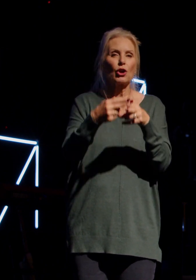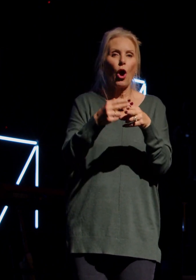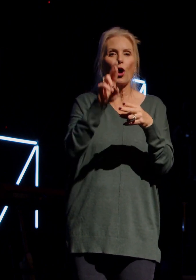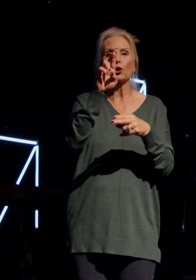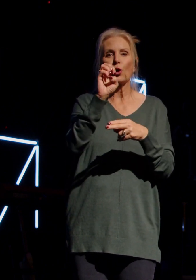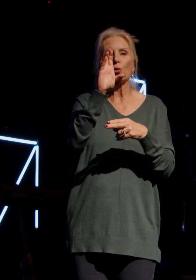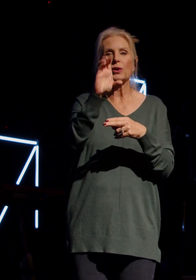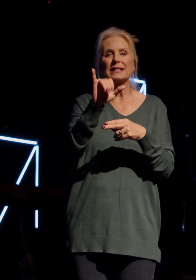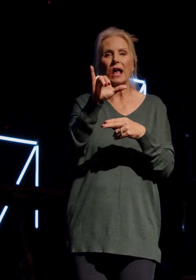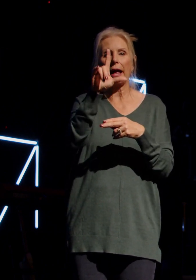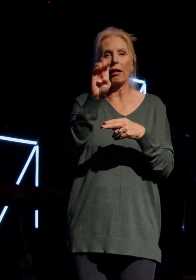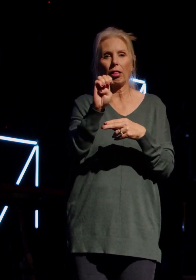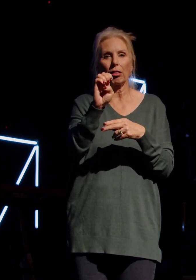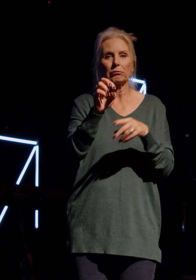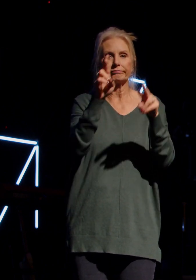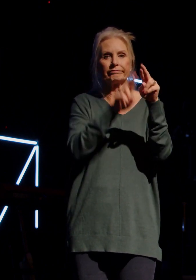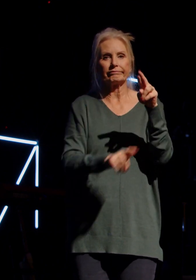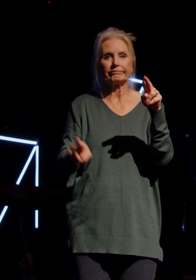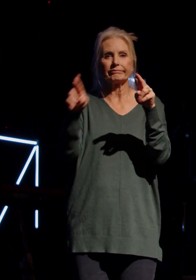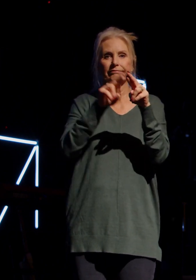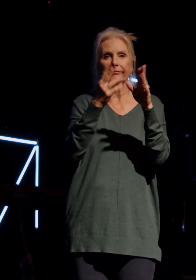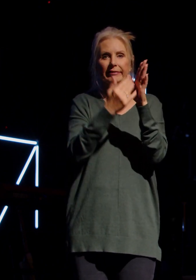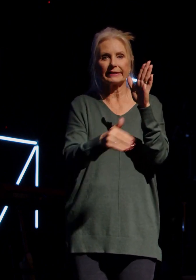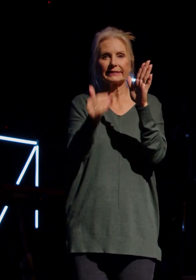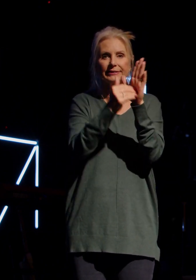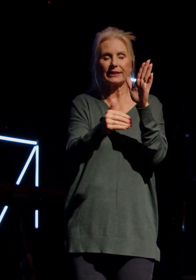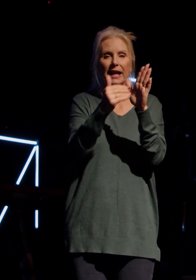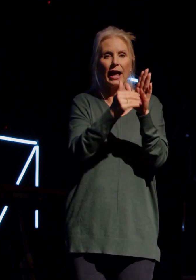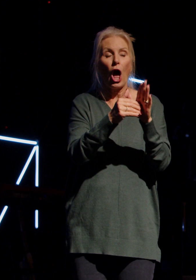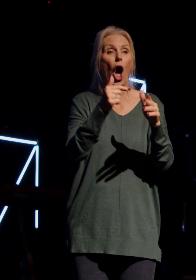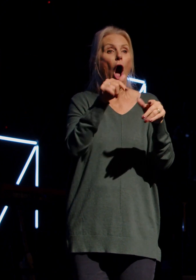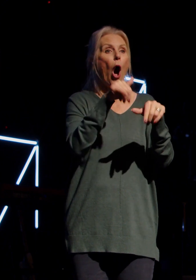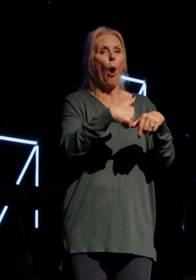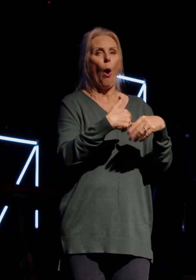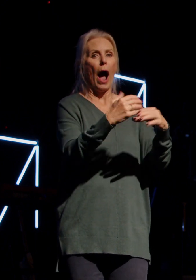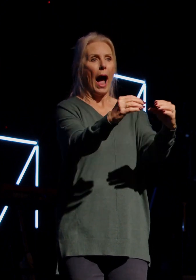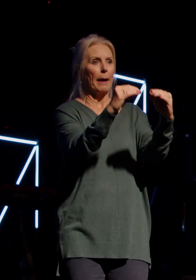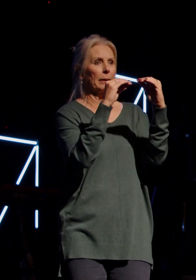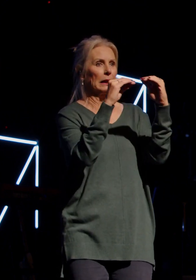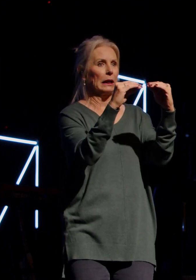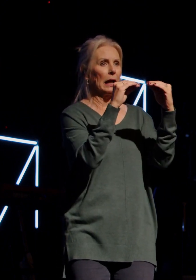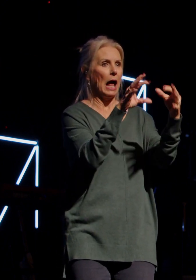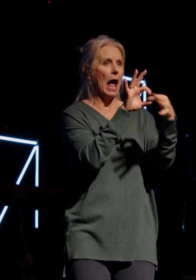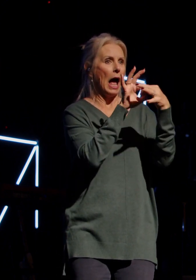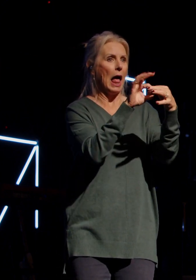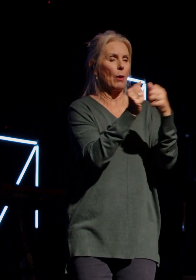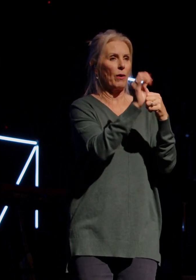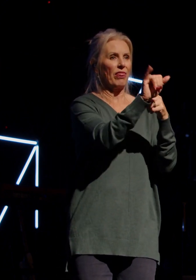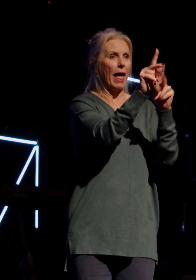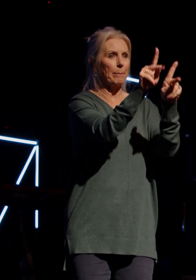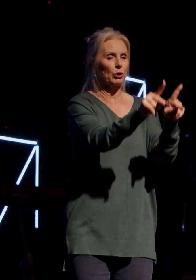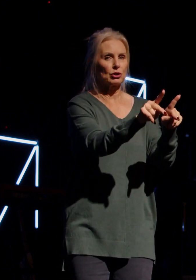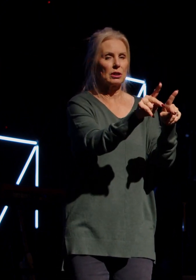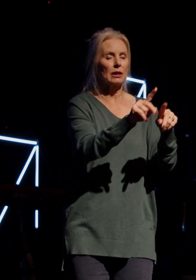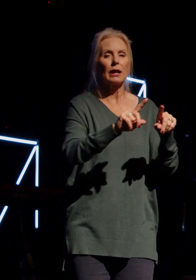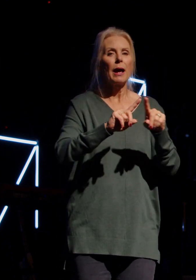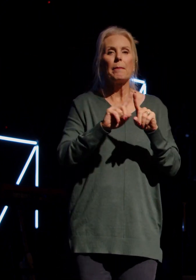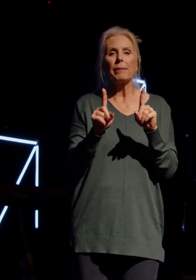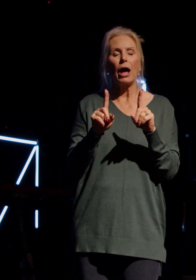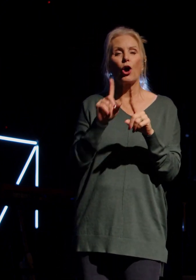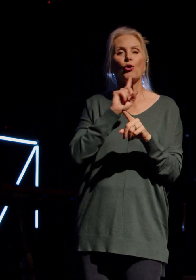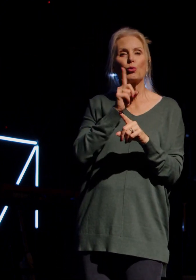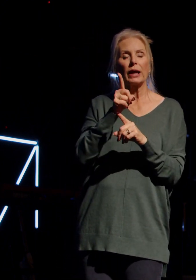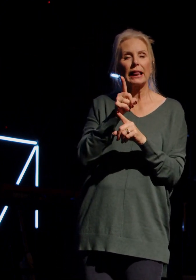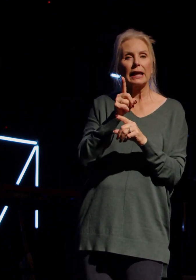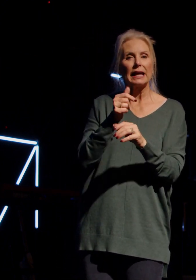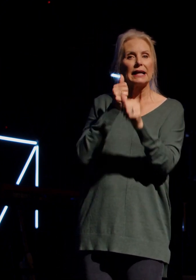people that someone else discipled. It's like, I want to pour into that person right there, bring them closer to Jesus. But really, discipleship at the core of